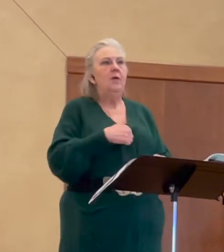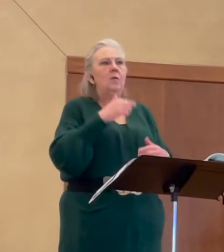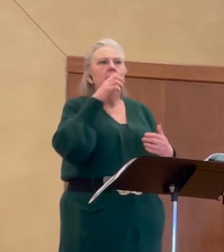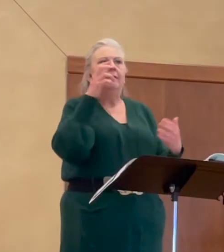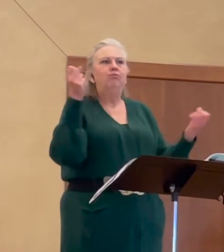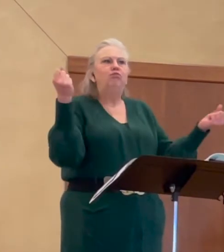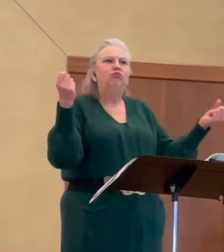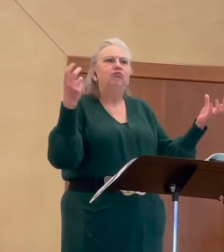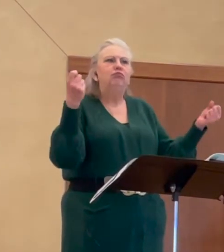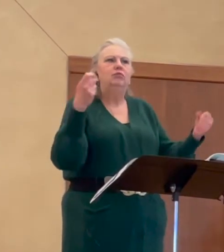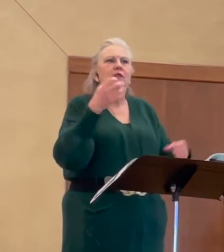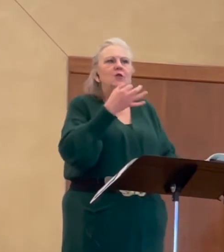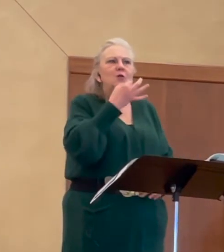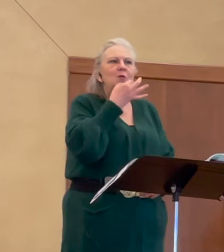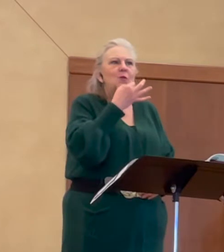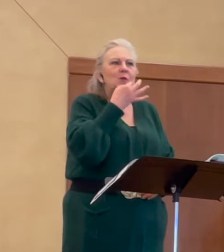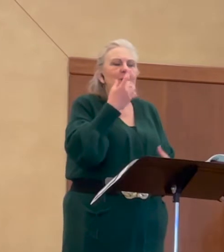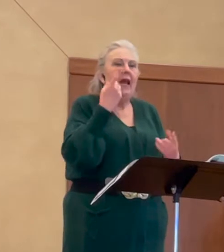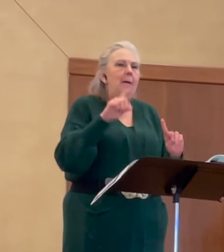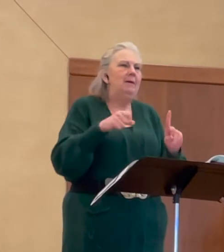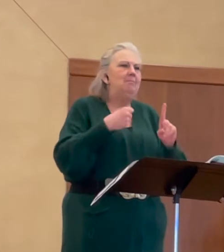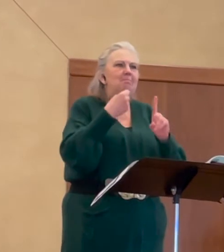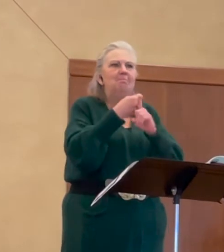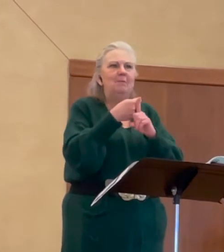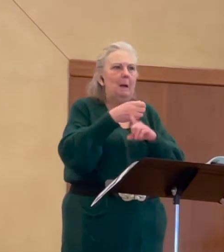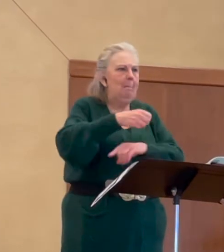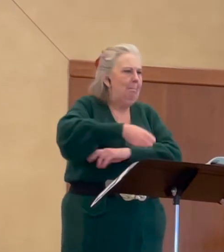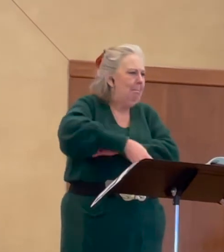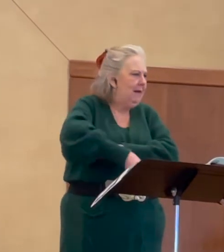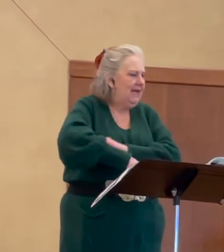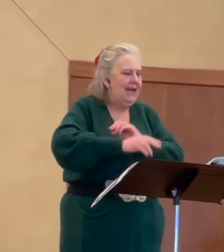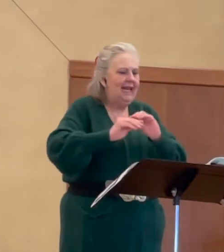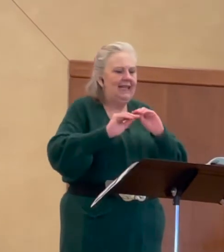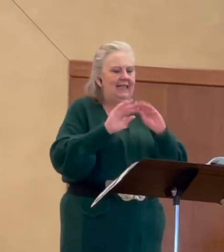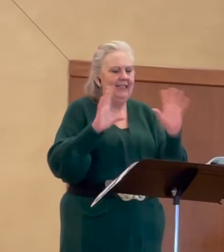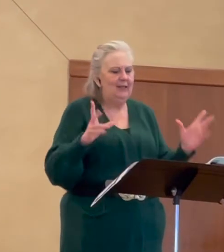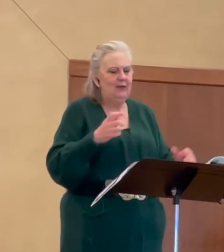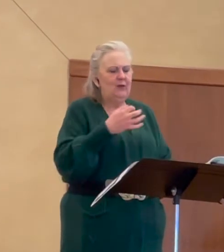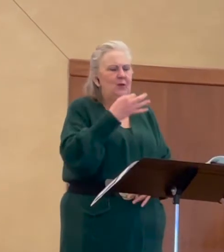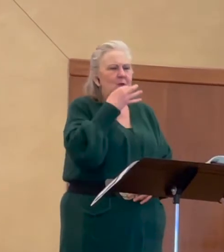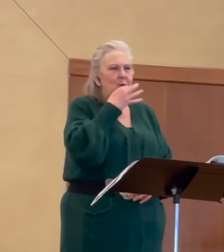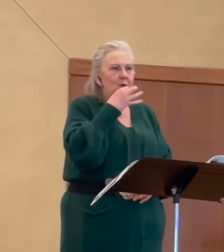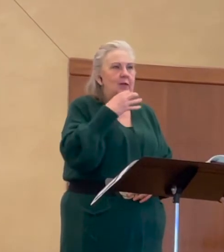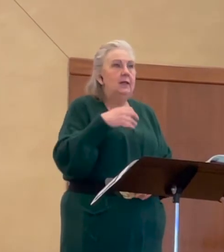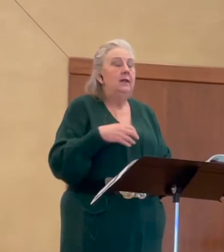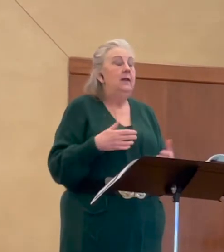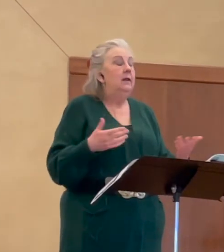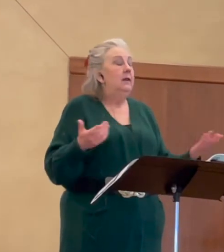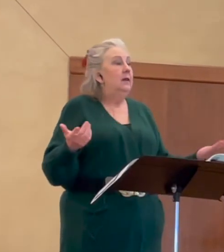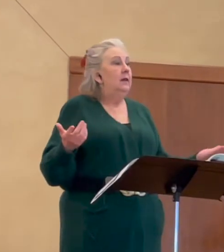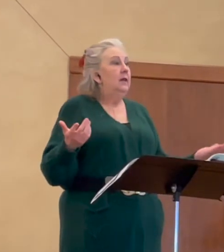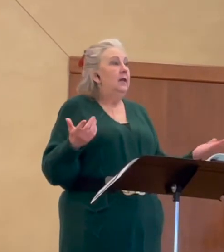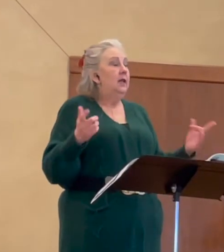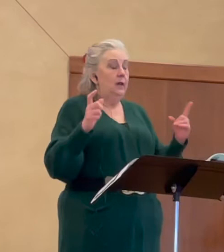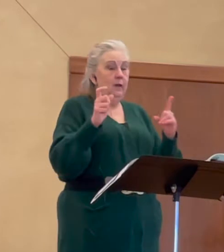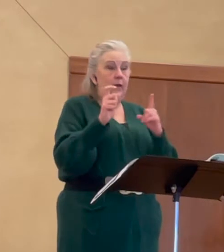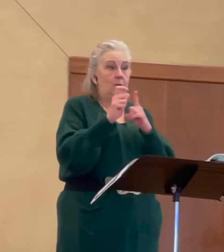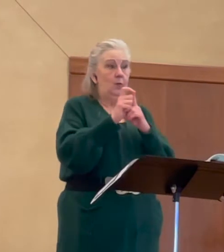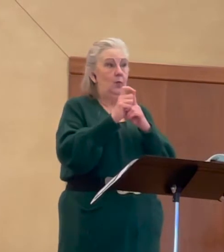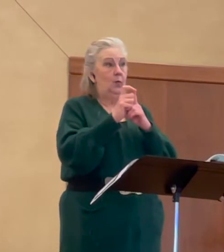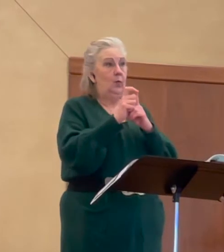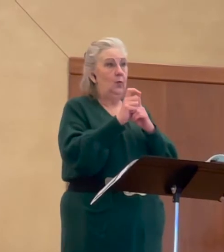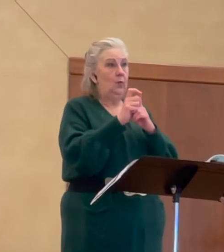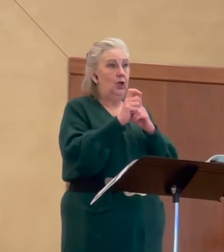soon enough. It came upon a midnight clear. For a while under the load of the law, this word came into the world.